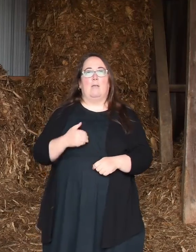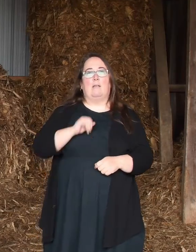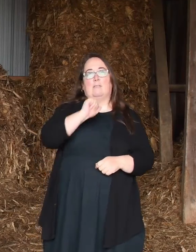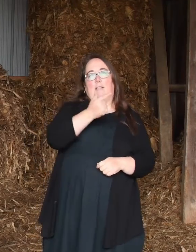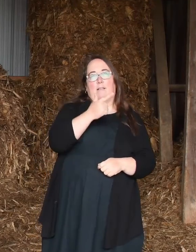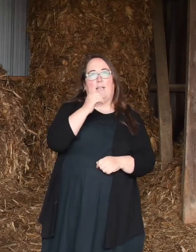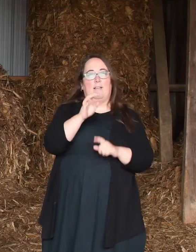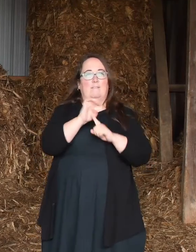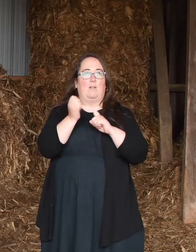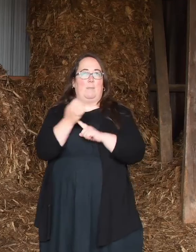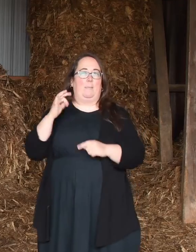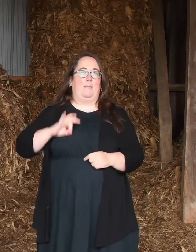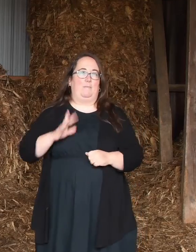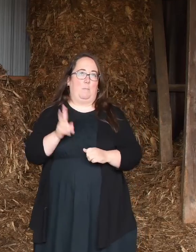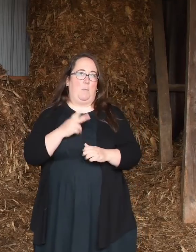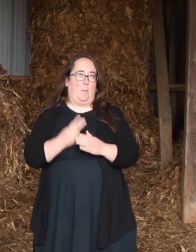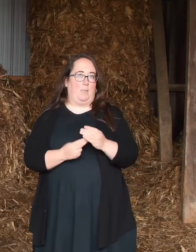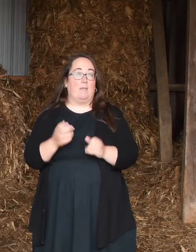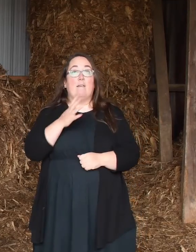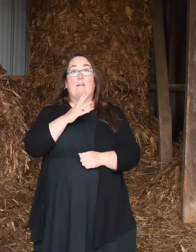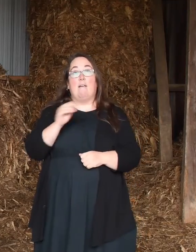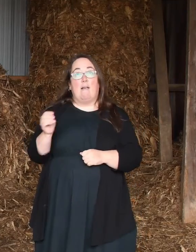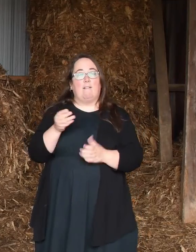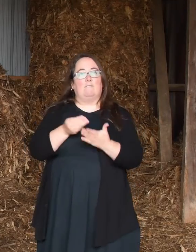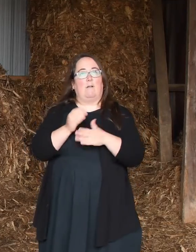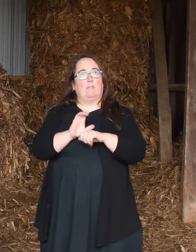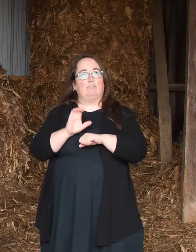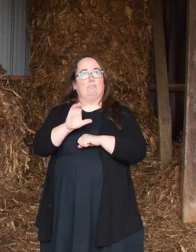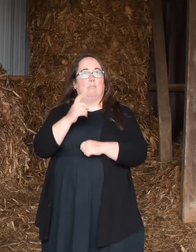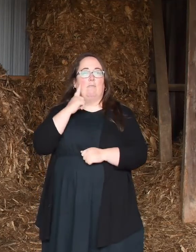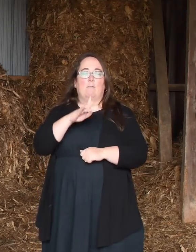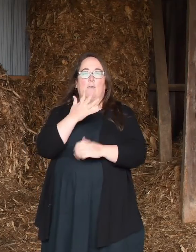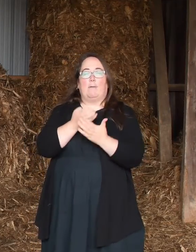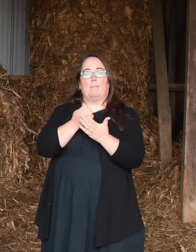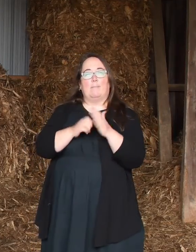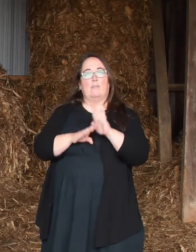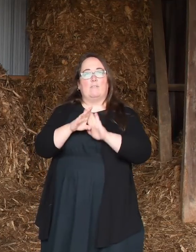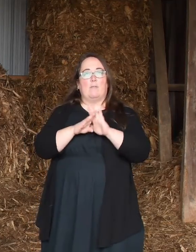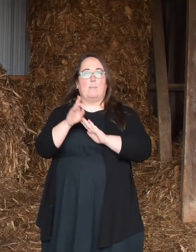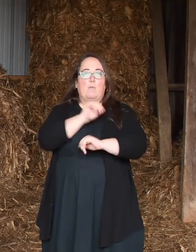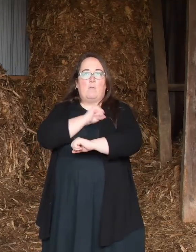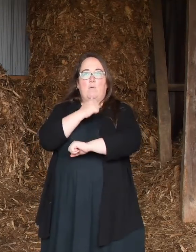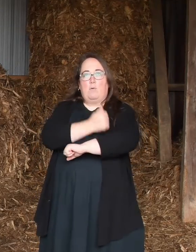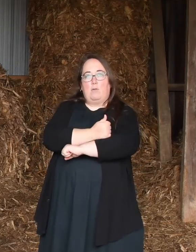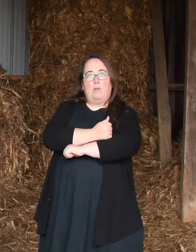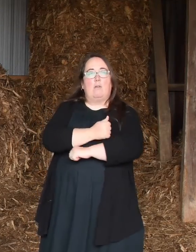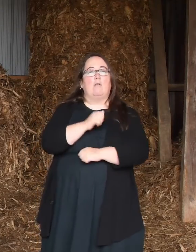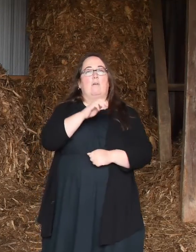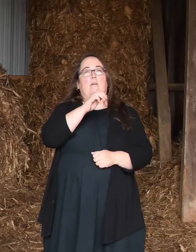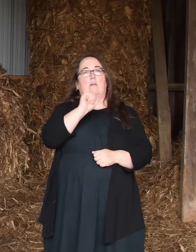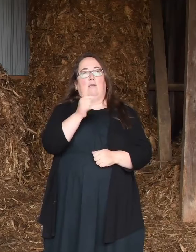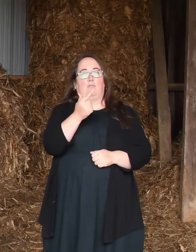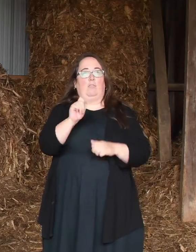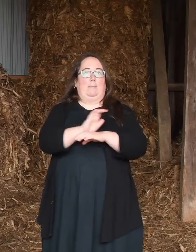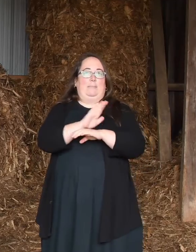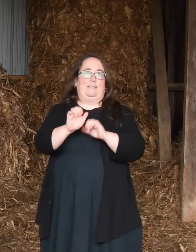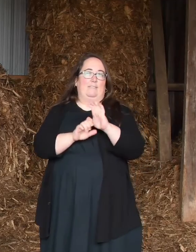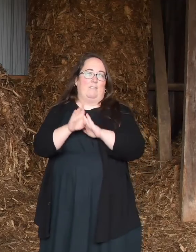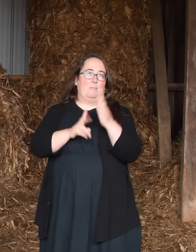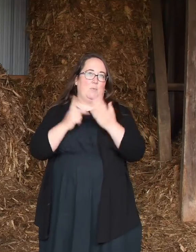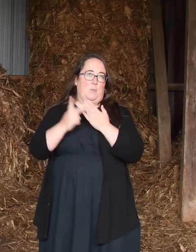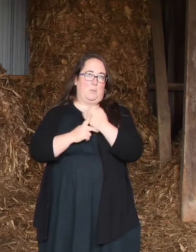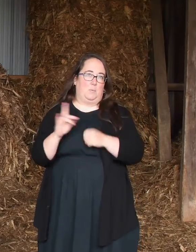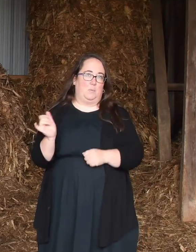and environmental benefits, and also funding the efforts of the Economic Development Authority's Agricultural Business Development